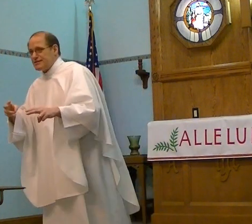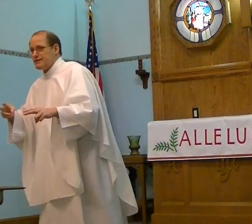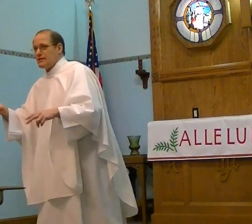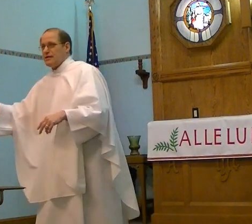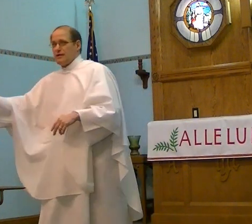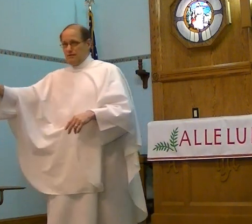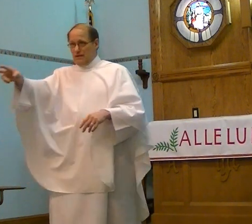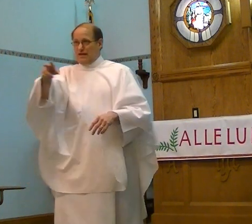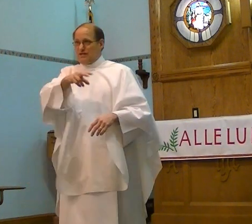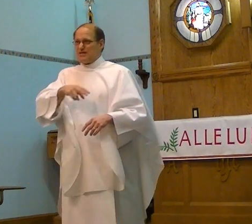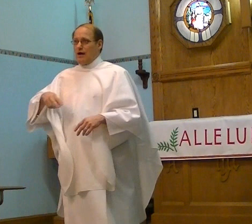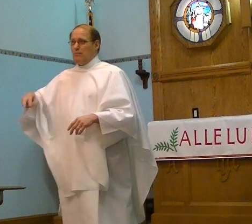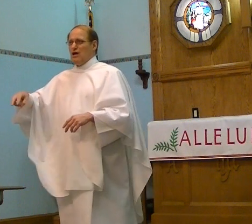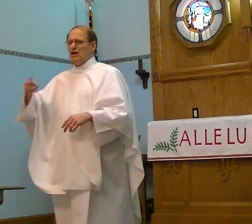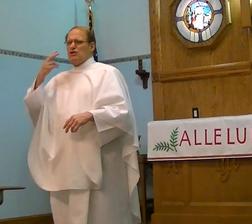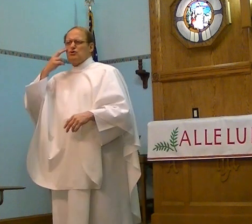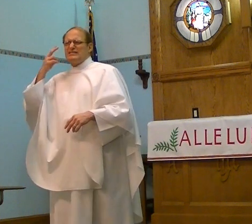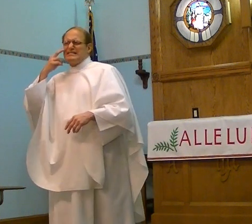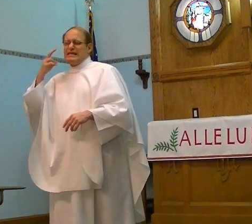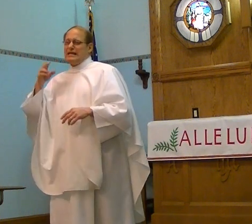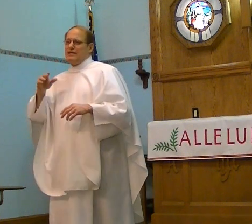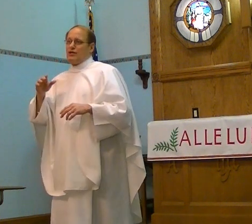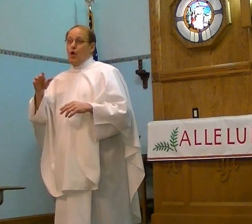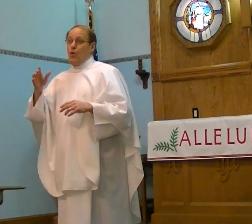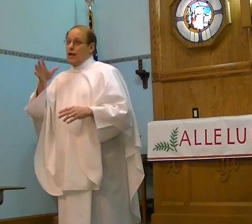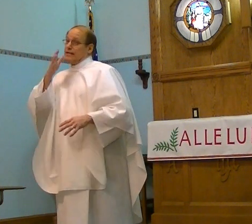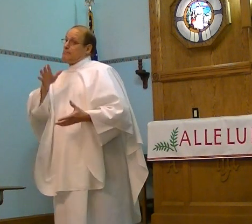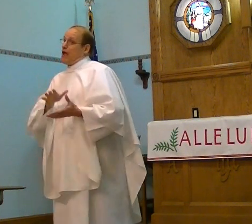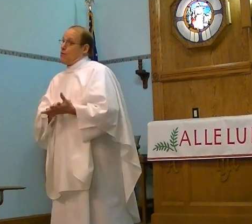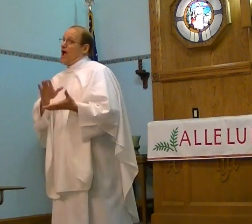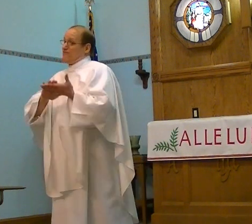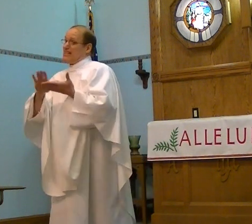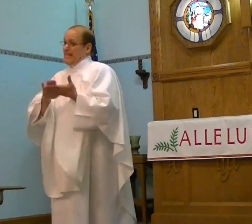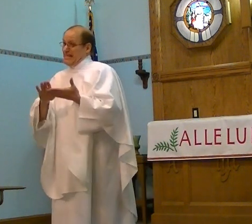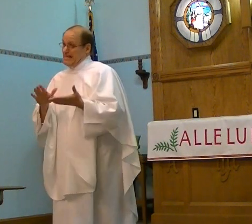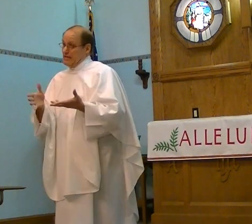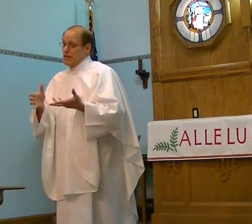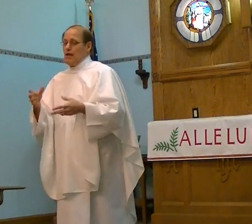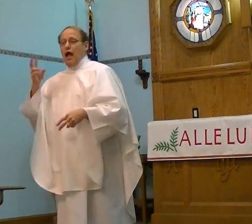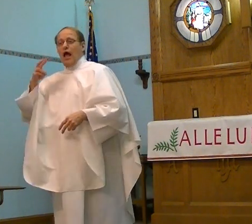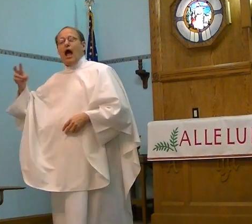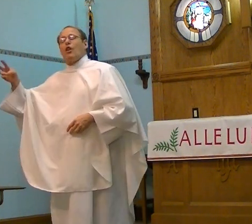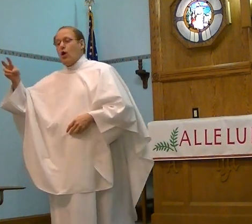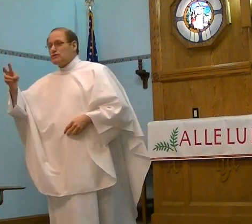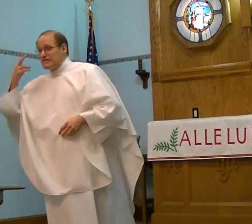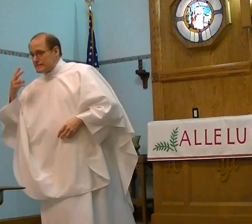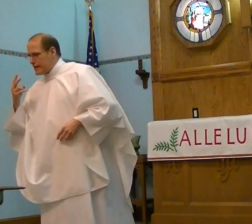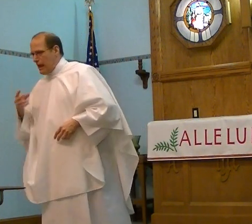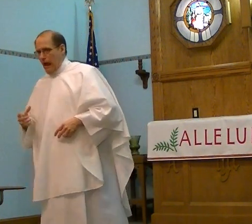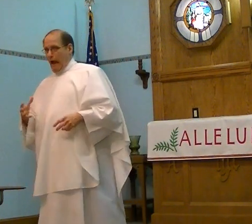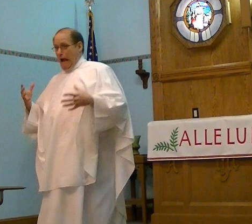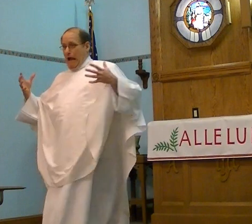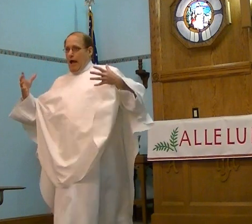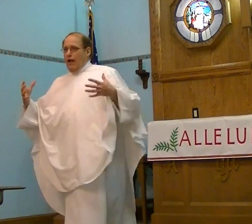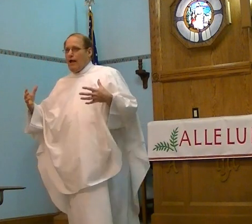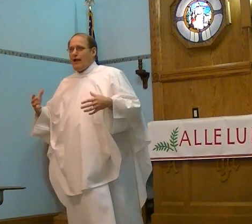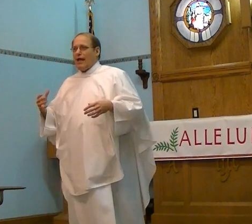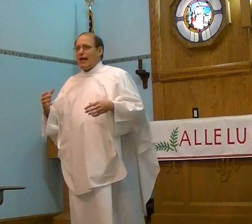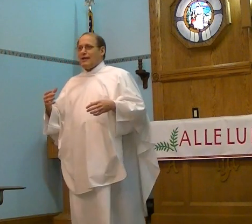in the tub to see, you know, did my wife clean it? I looked to see, and